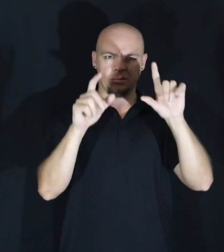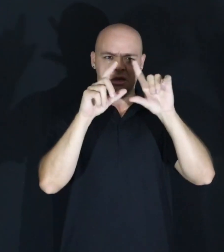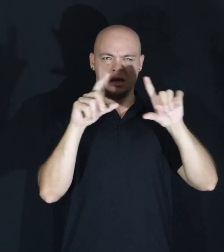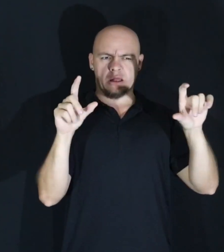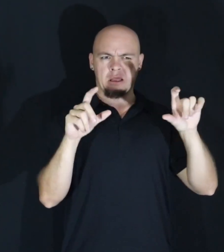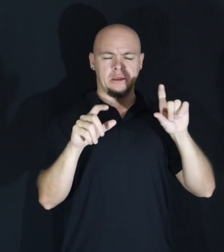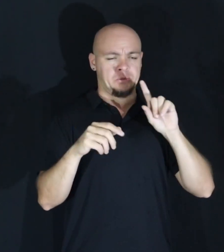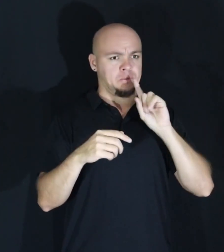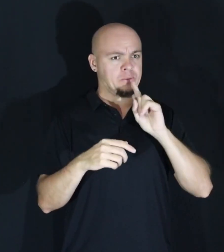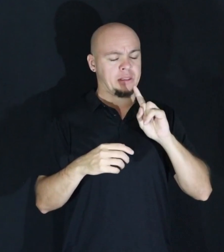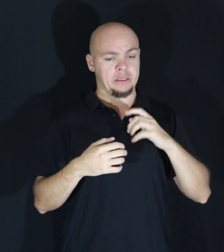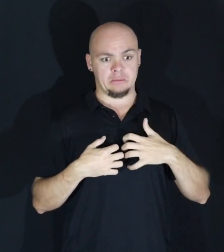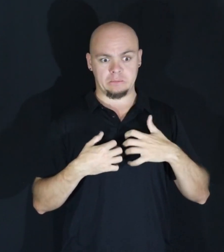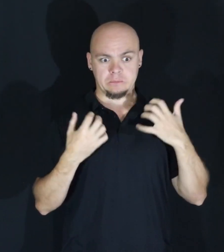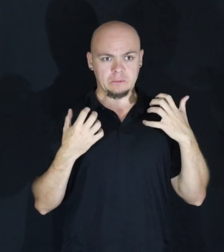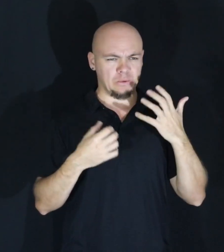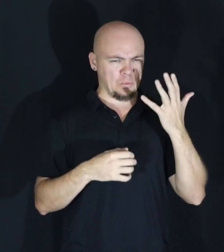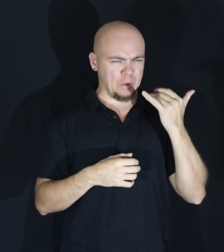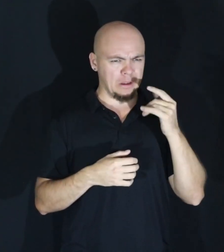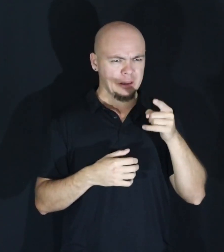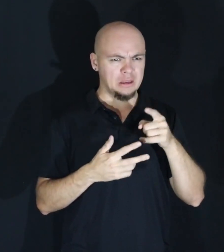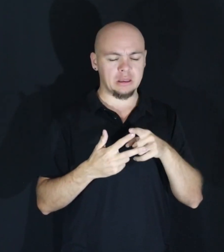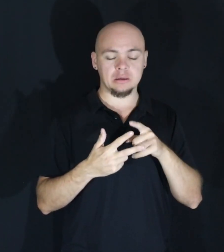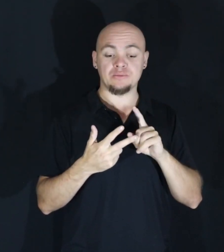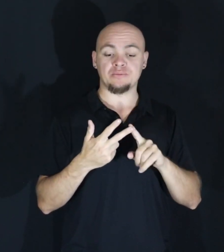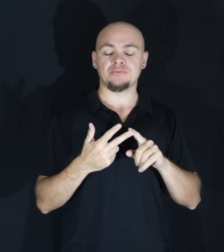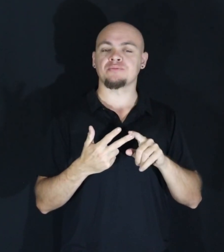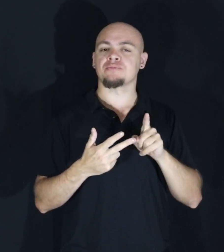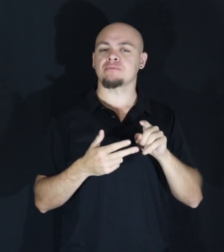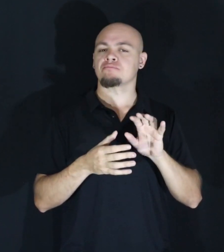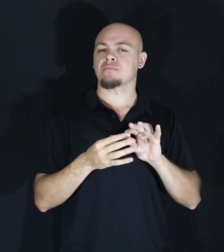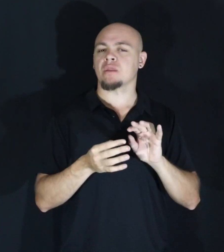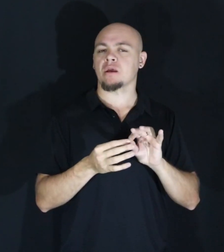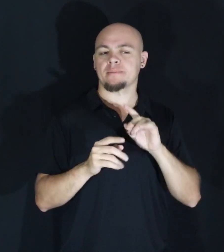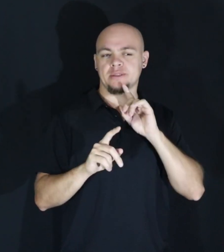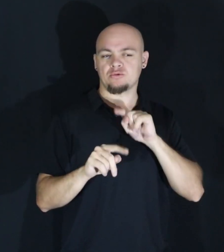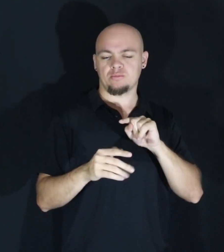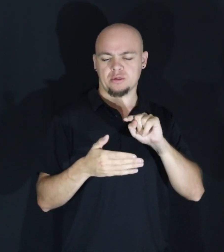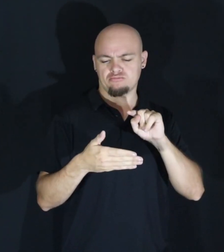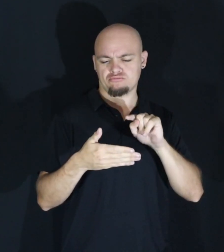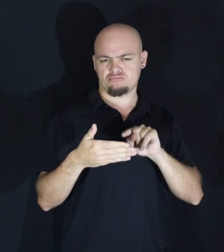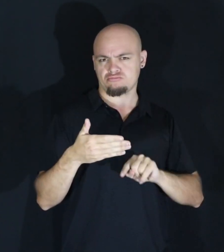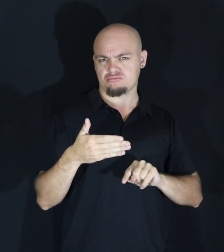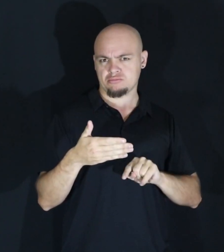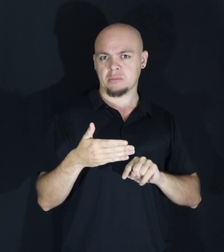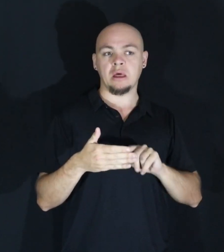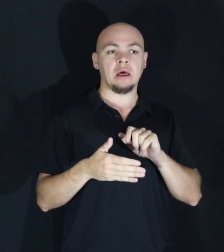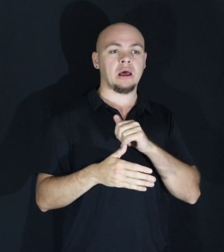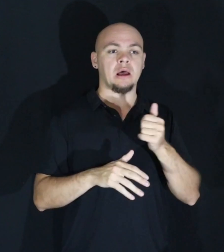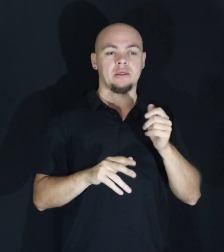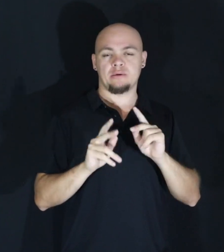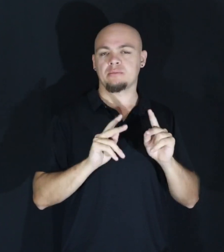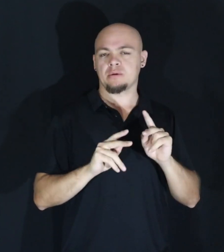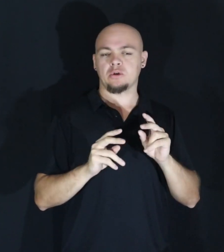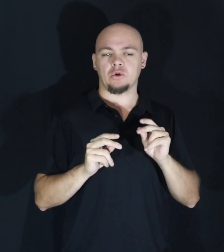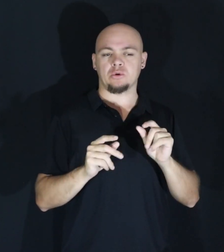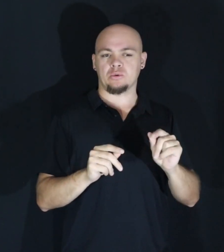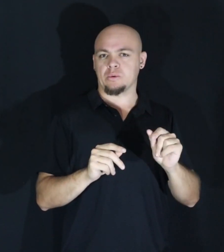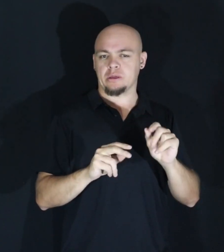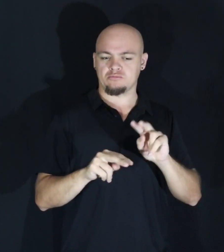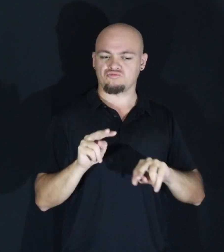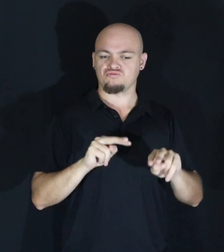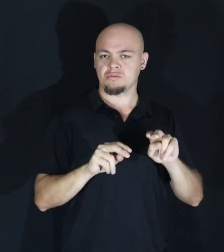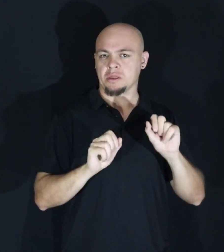outrageous? Number 3, check the comments and replies. Others are quicker at evaluating content than you